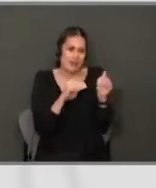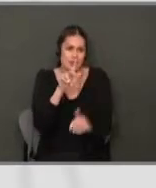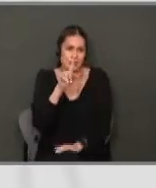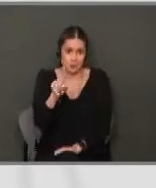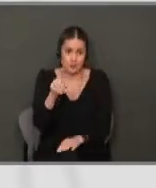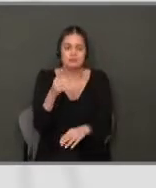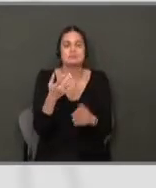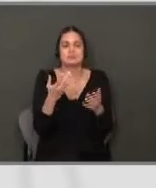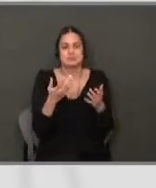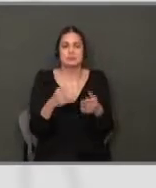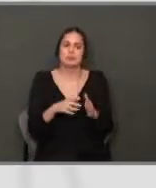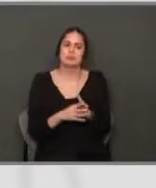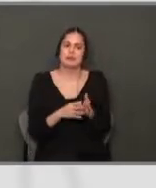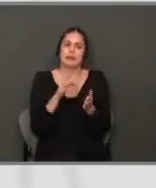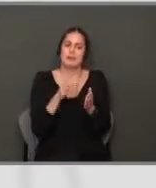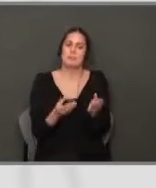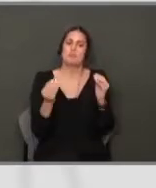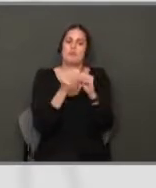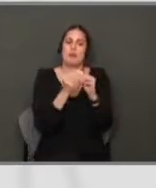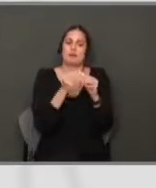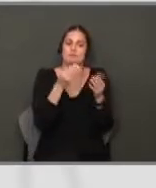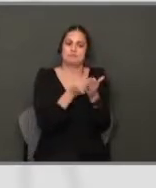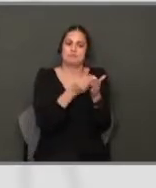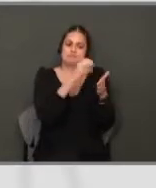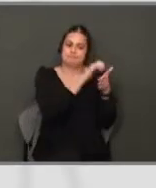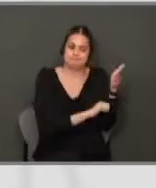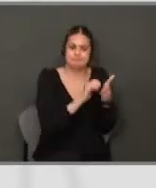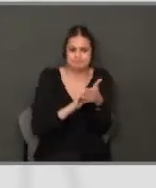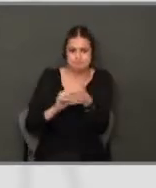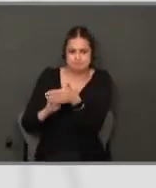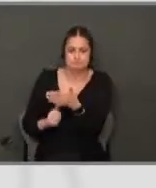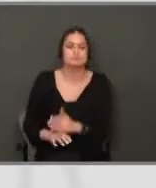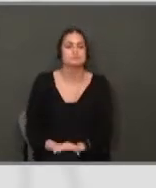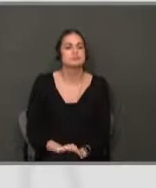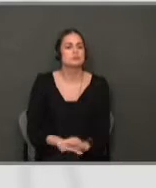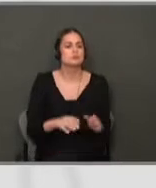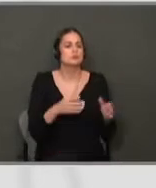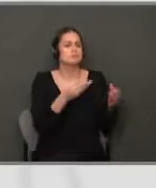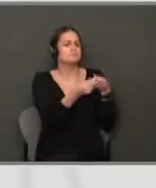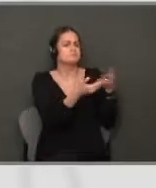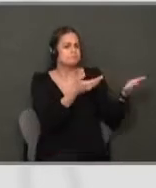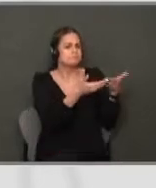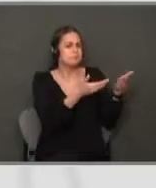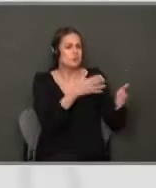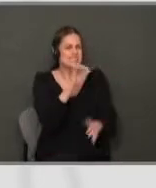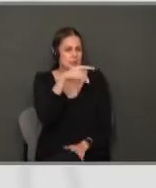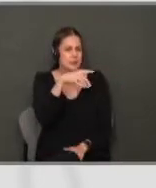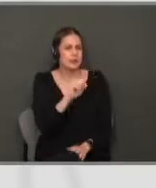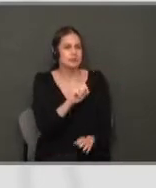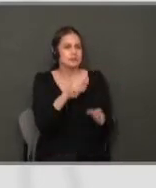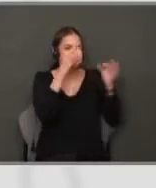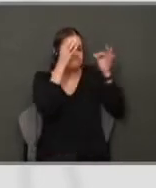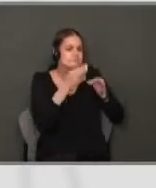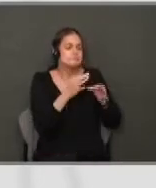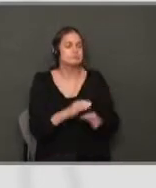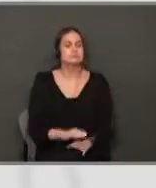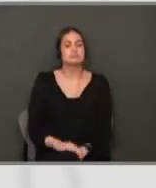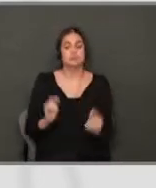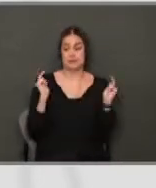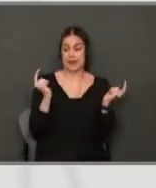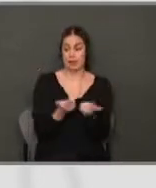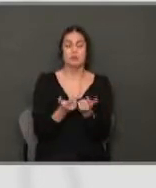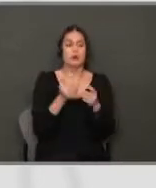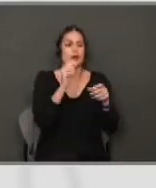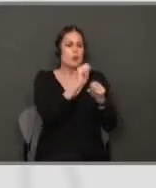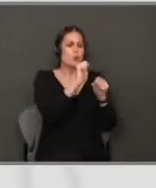you'd get a higher credit. And we worked with CPS in order to determine that. This is, and the council had a work